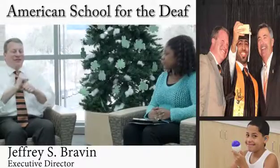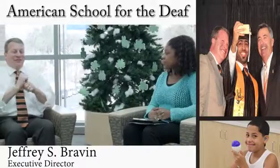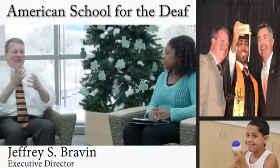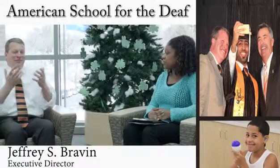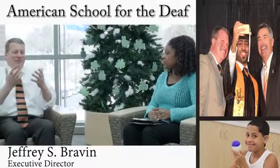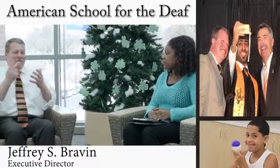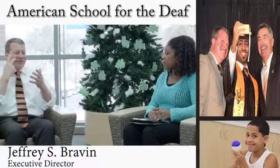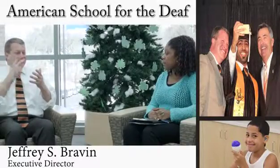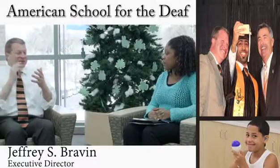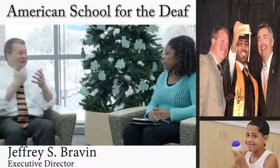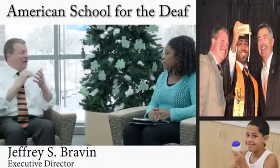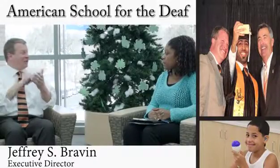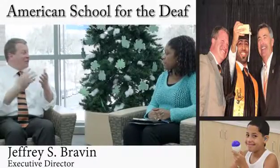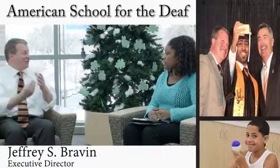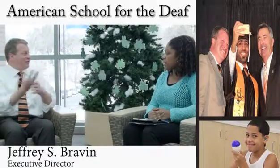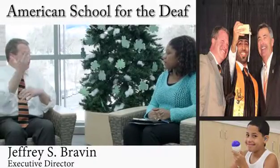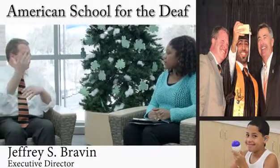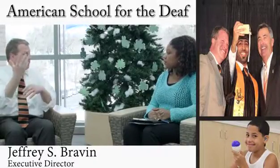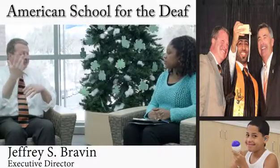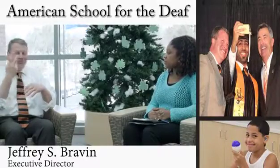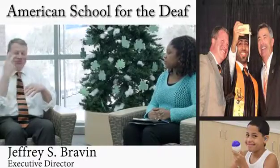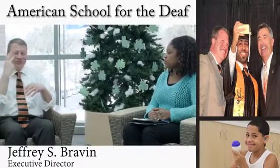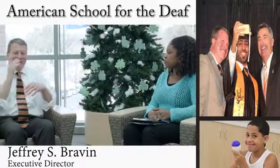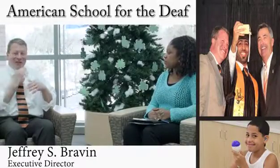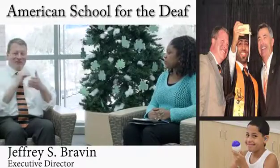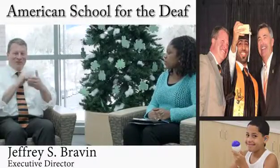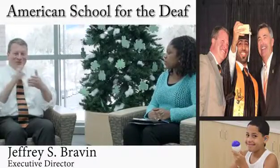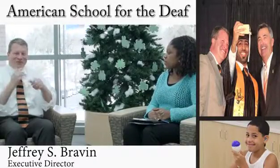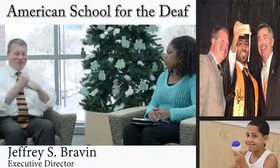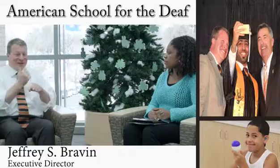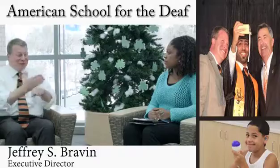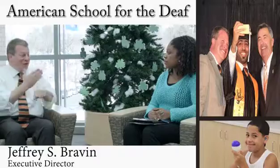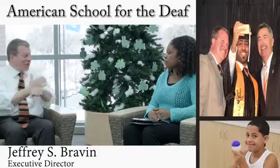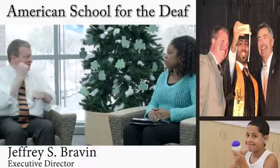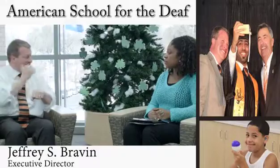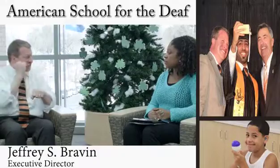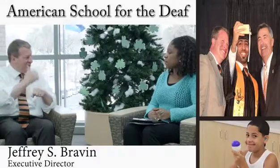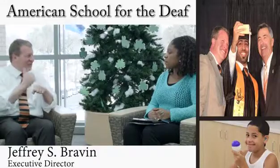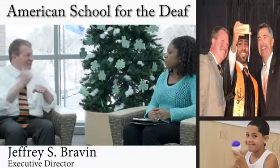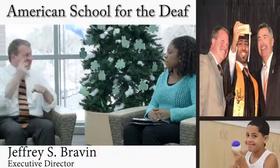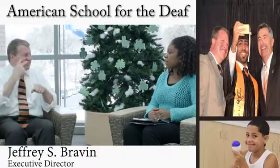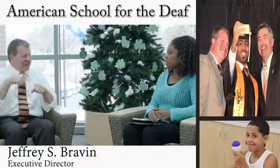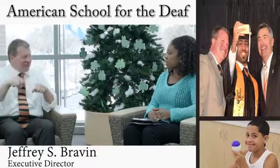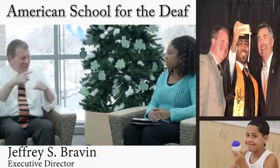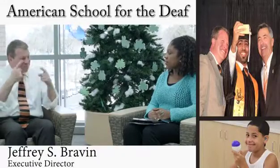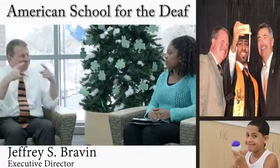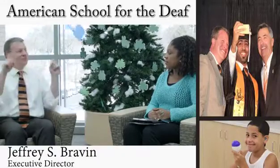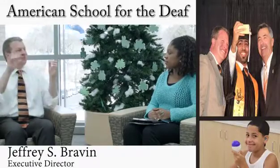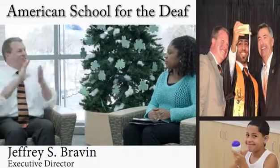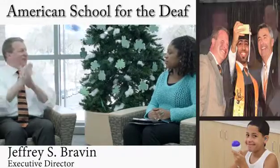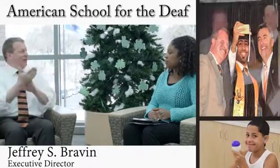of the job is seeing our students grow, seeing our students make progress on a daily basis, see